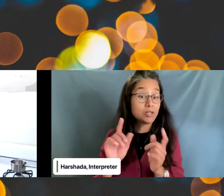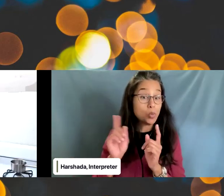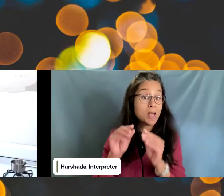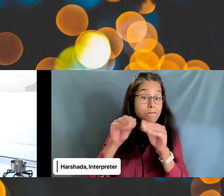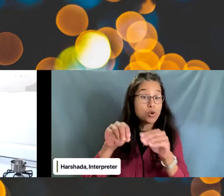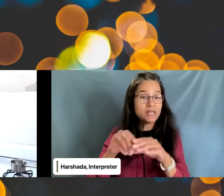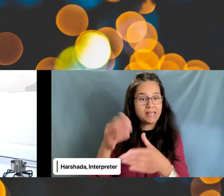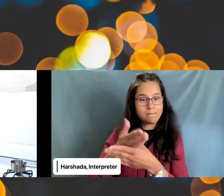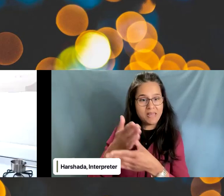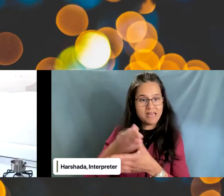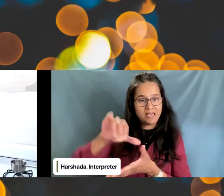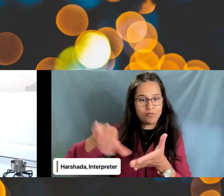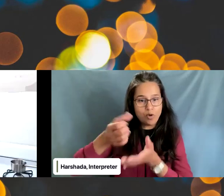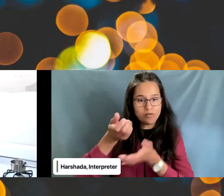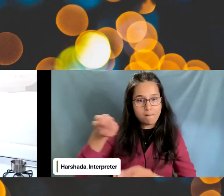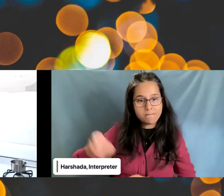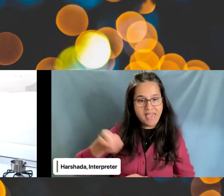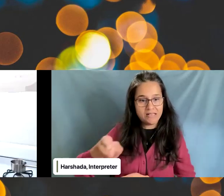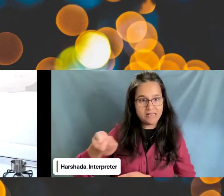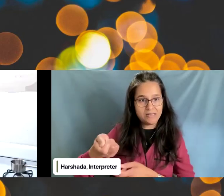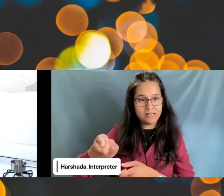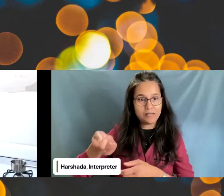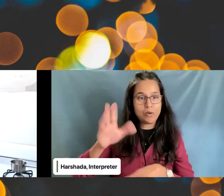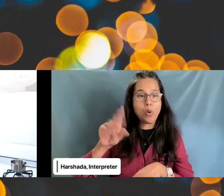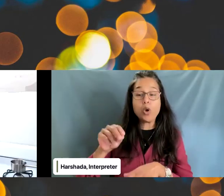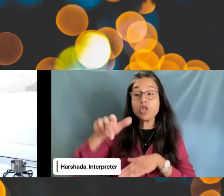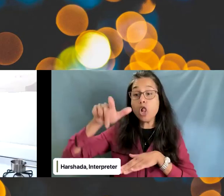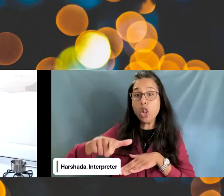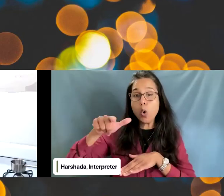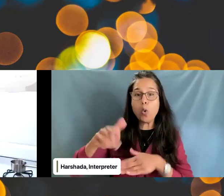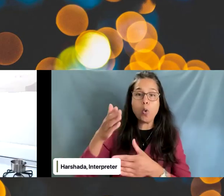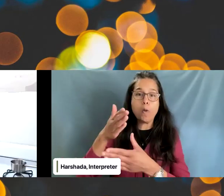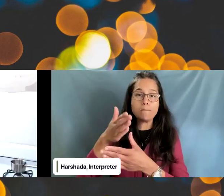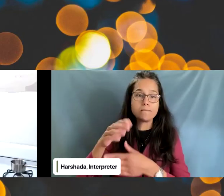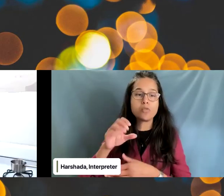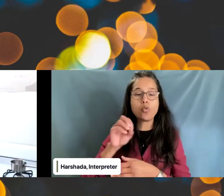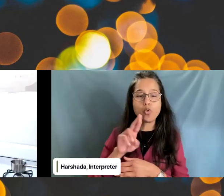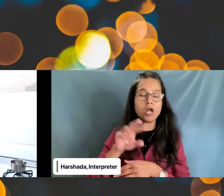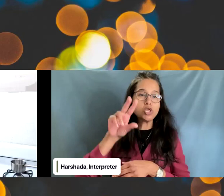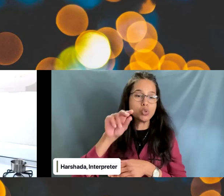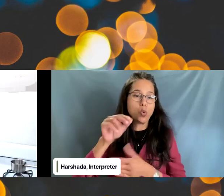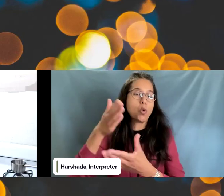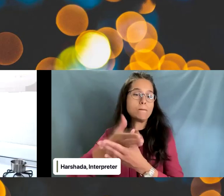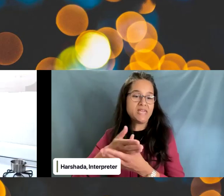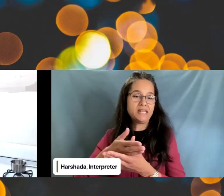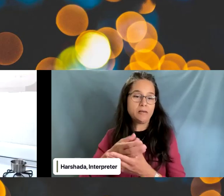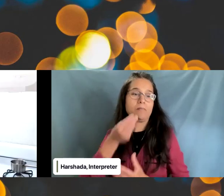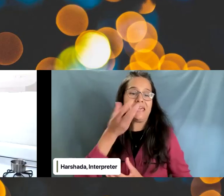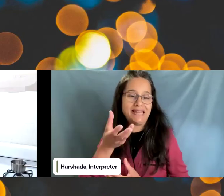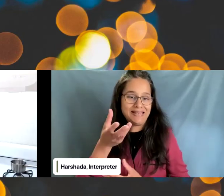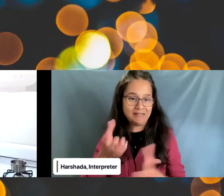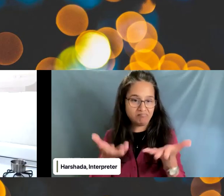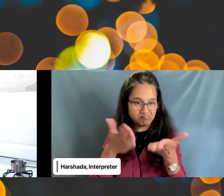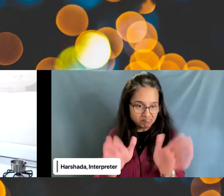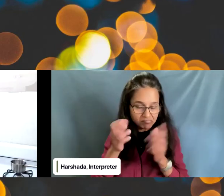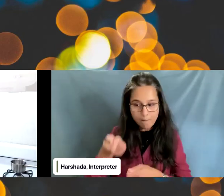small saucepan on low, medium heat. Okay, so 1 stick of butter in the